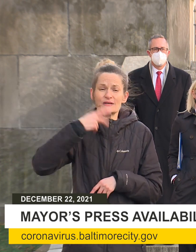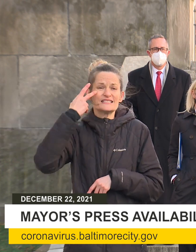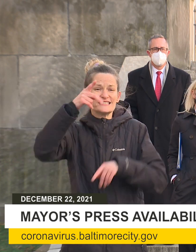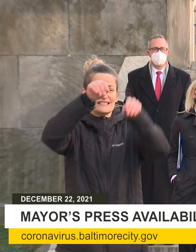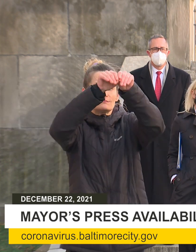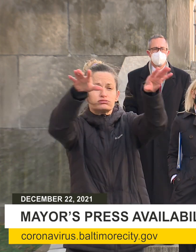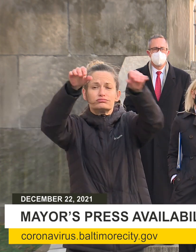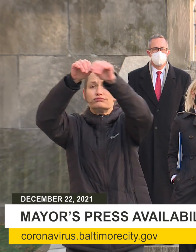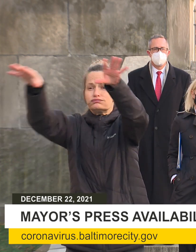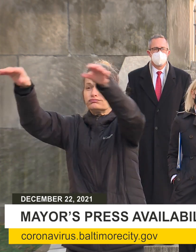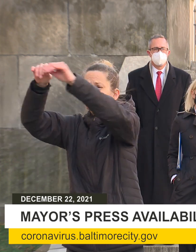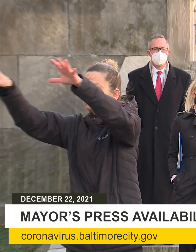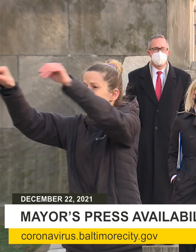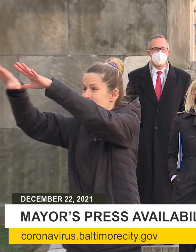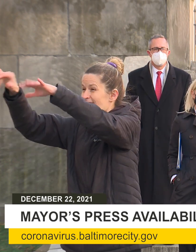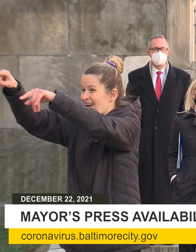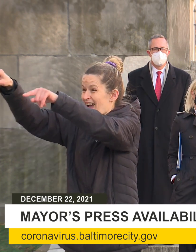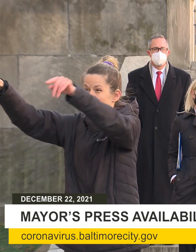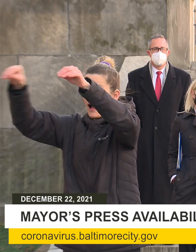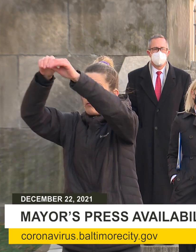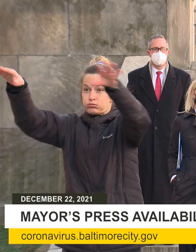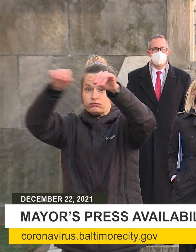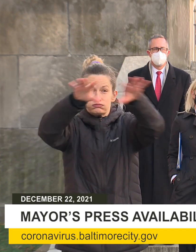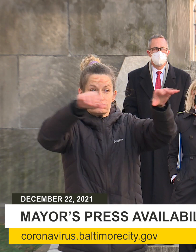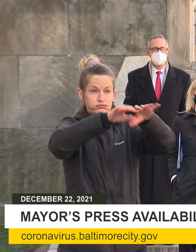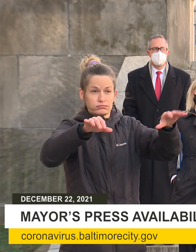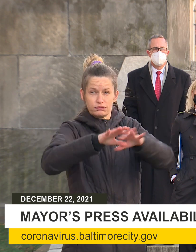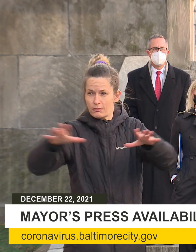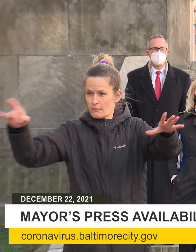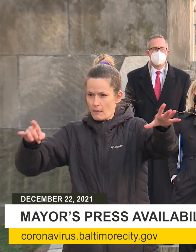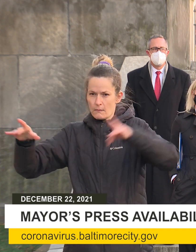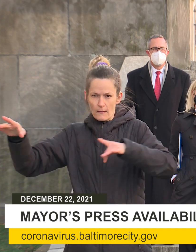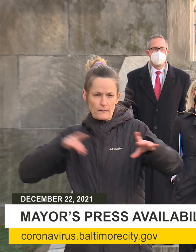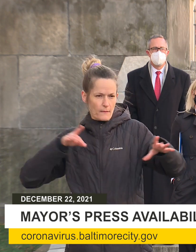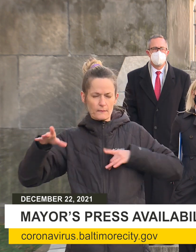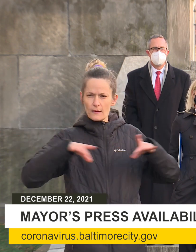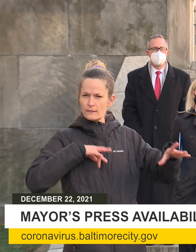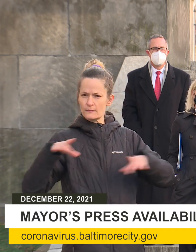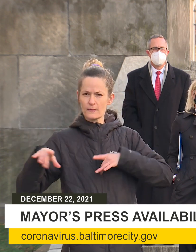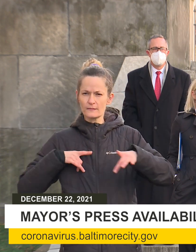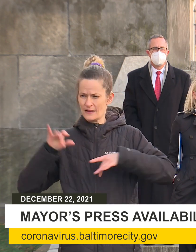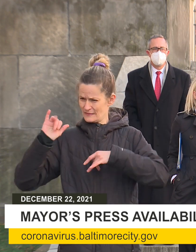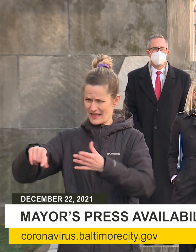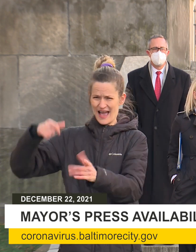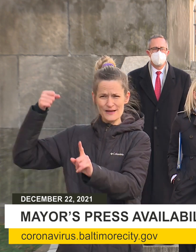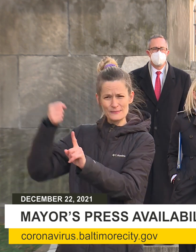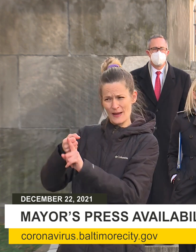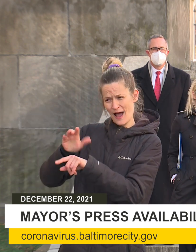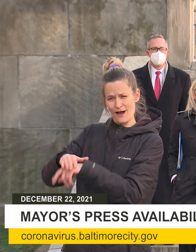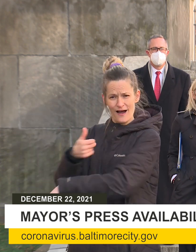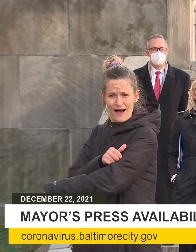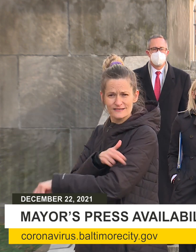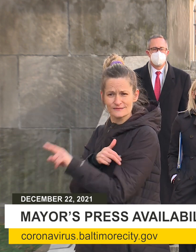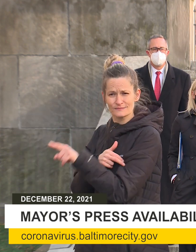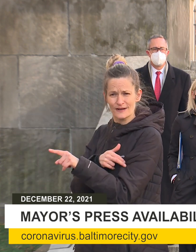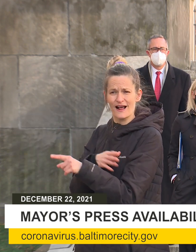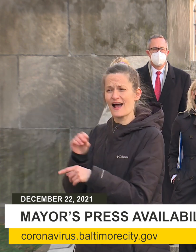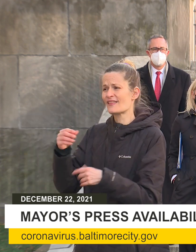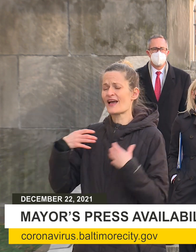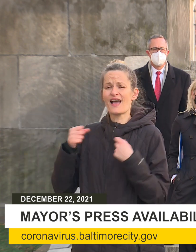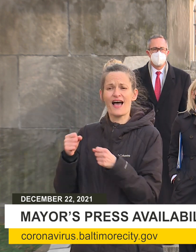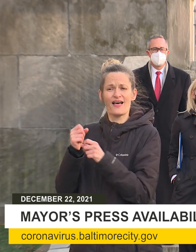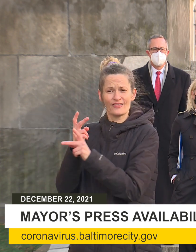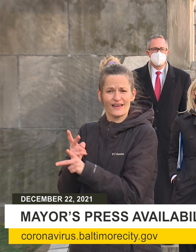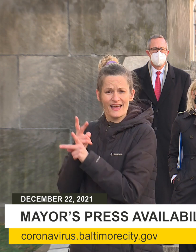really, we need to be thoughtful of that as we think about the impact on our hospitals and healthcare providers. You know,